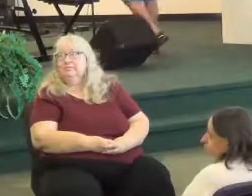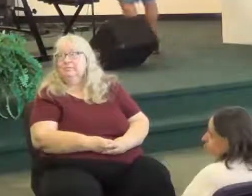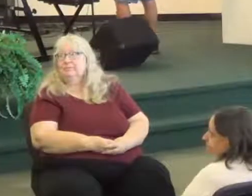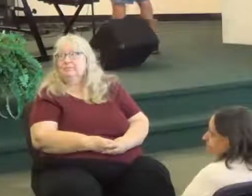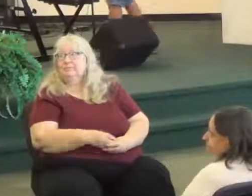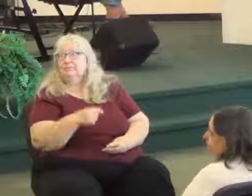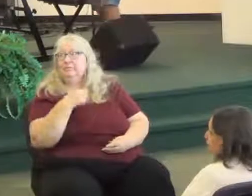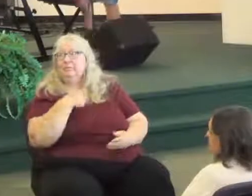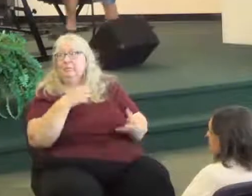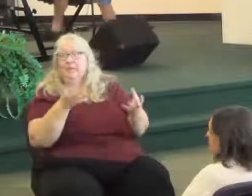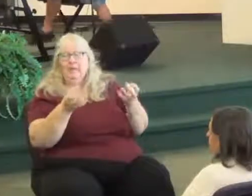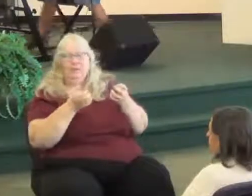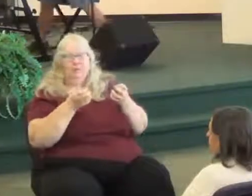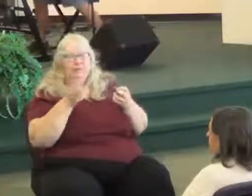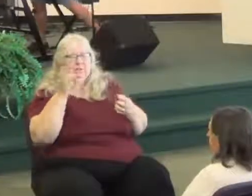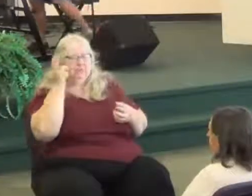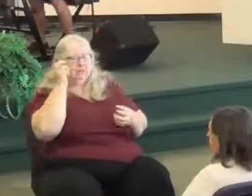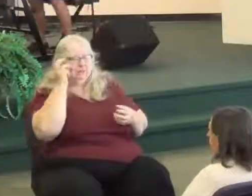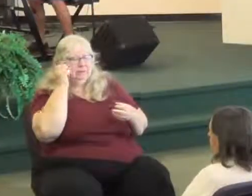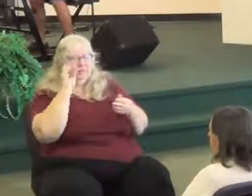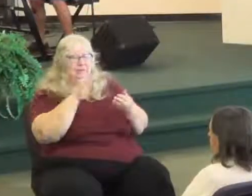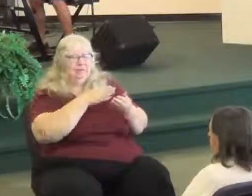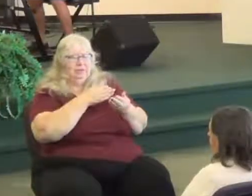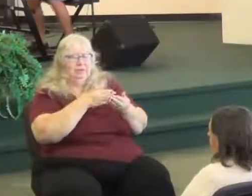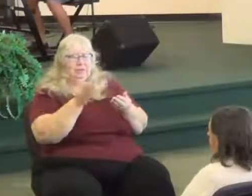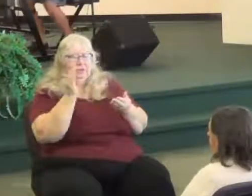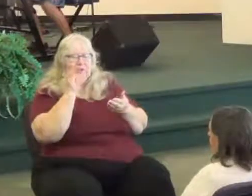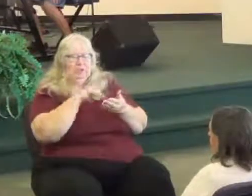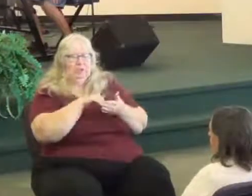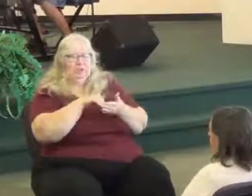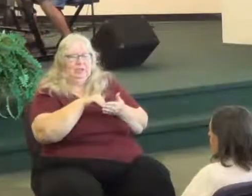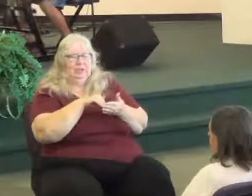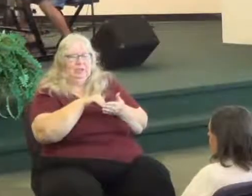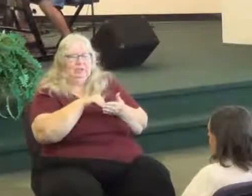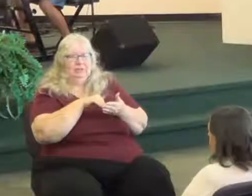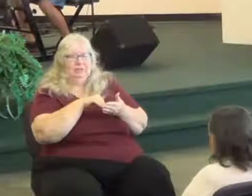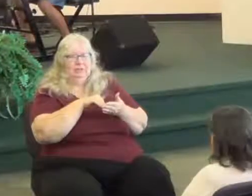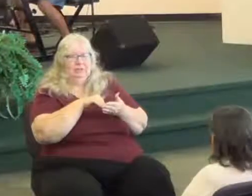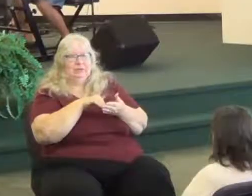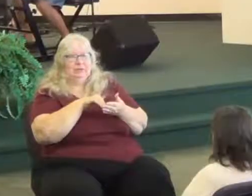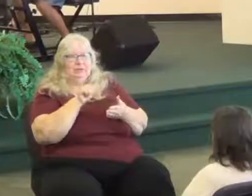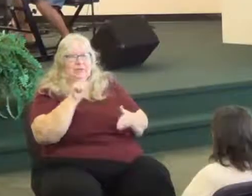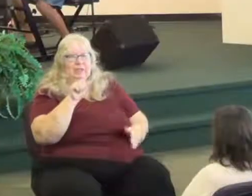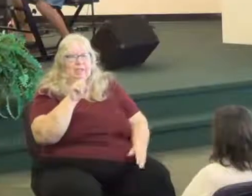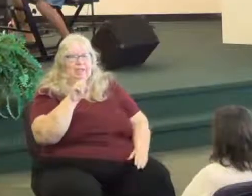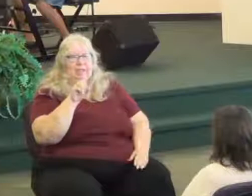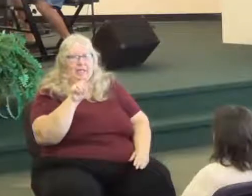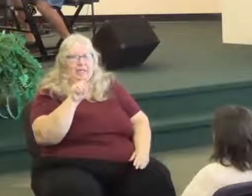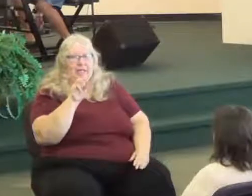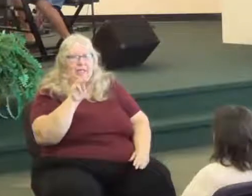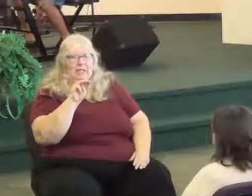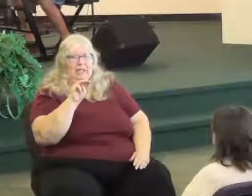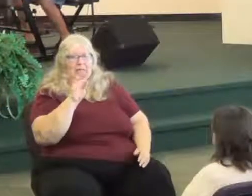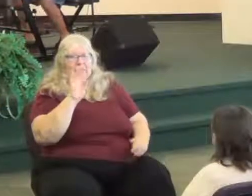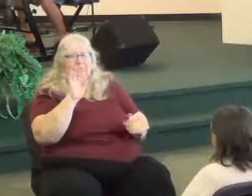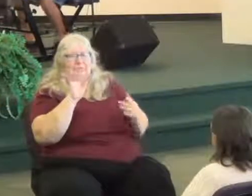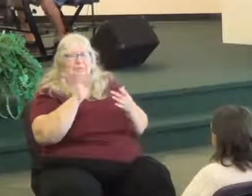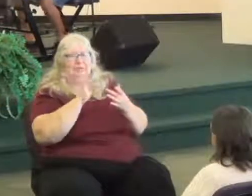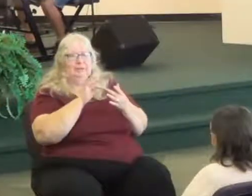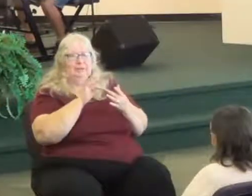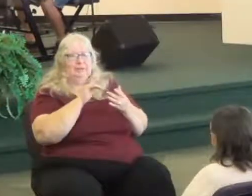Amen. I just want us to listen to this song again. Adam's really touched on a